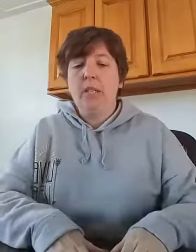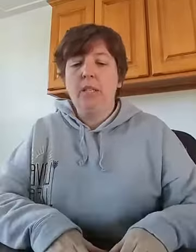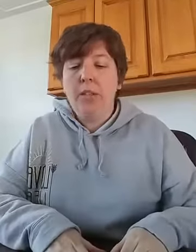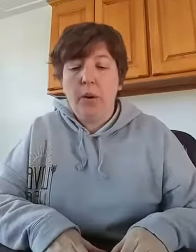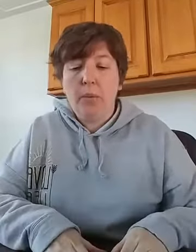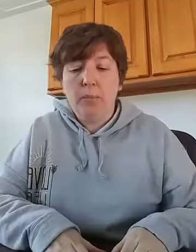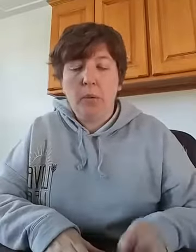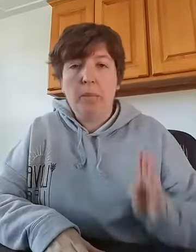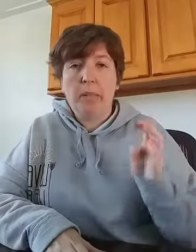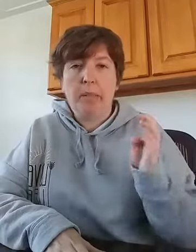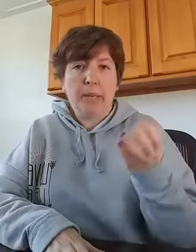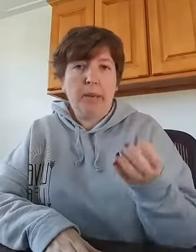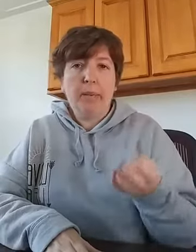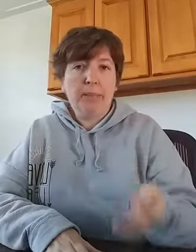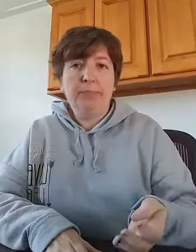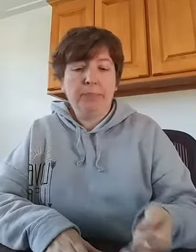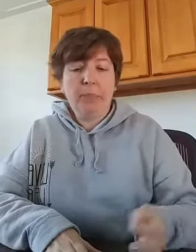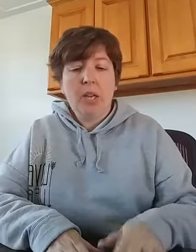So, or bent B maybe.